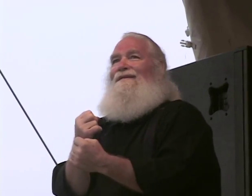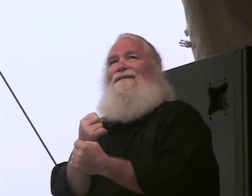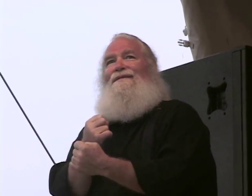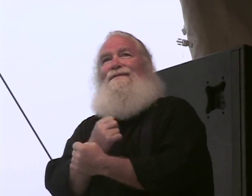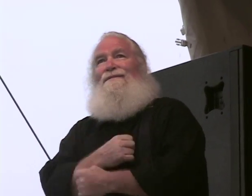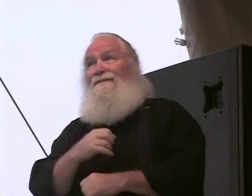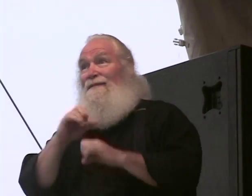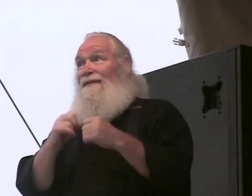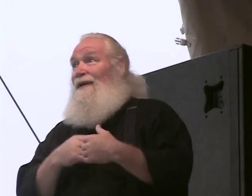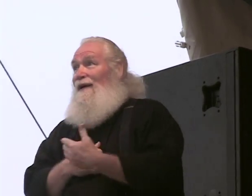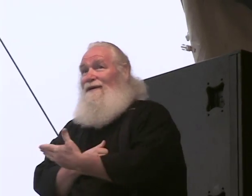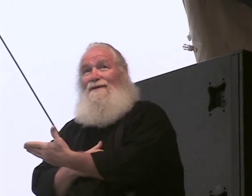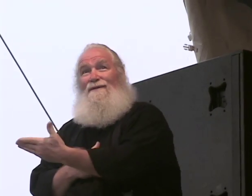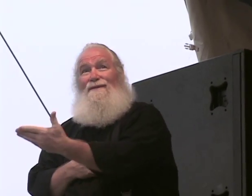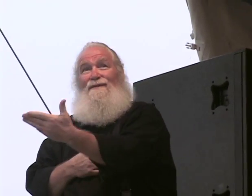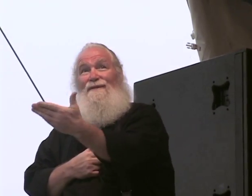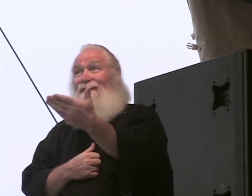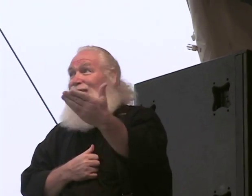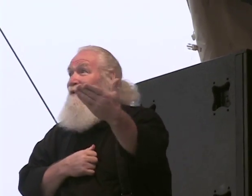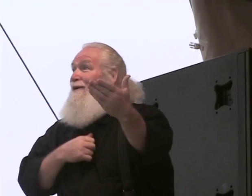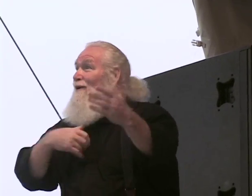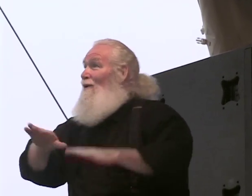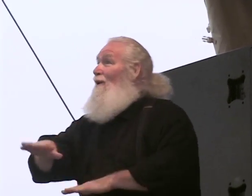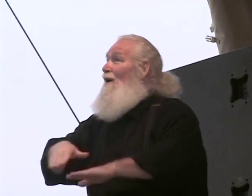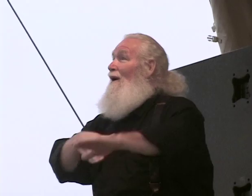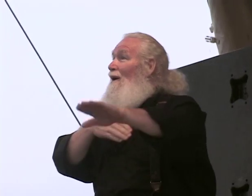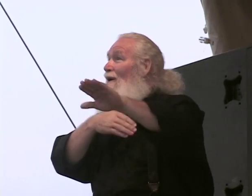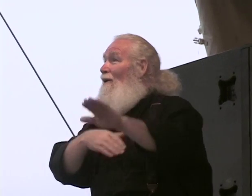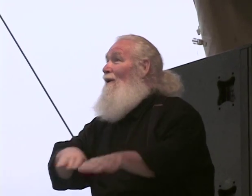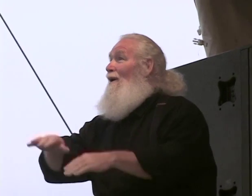love? Can we walk together?